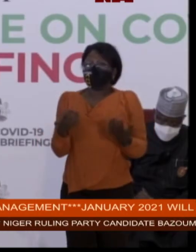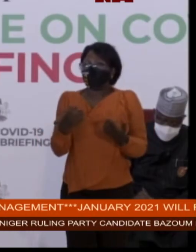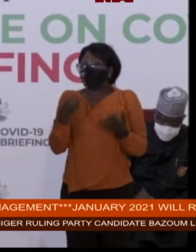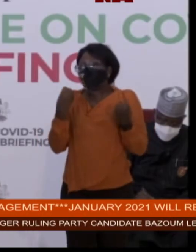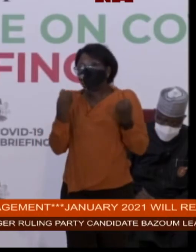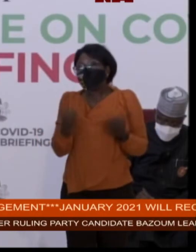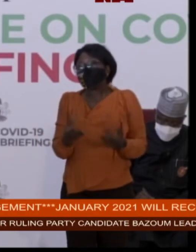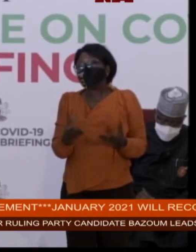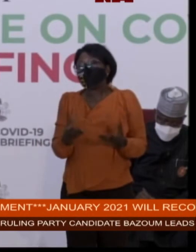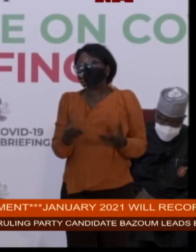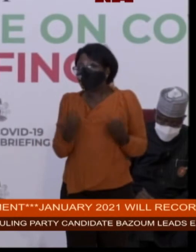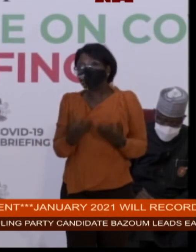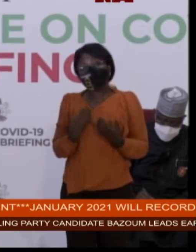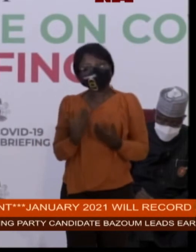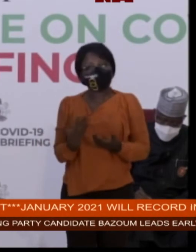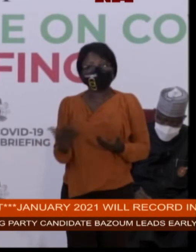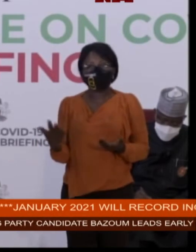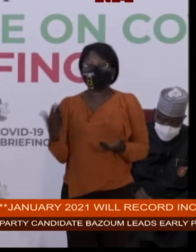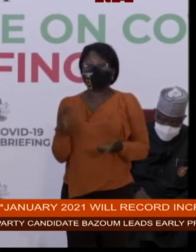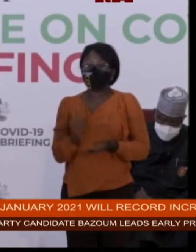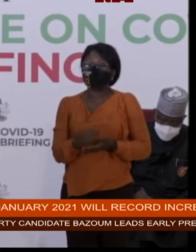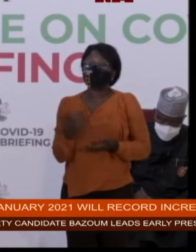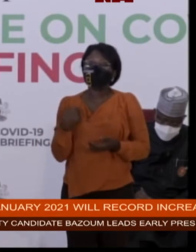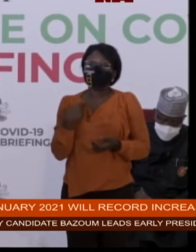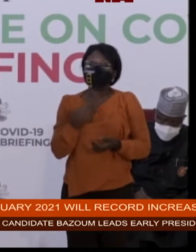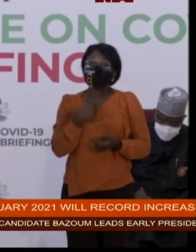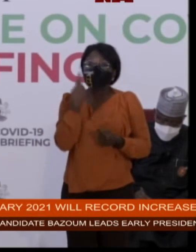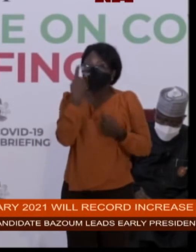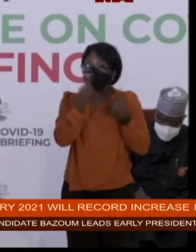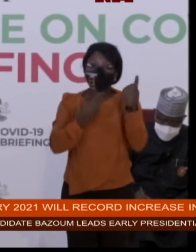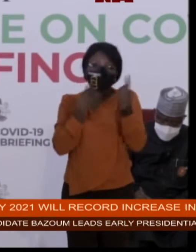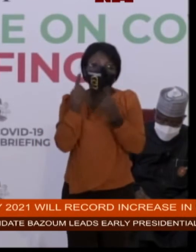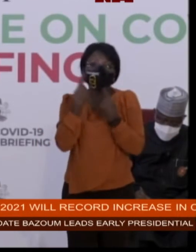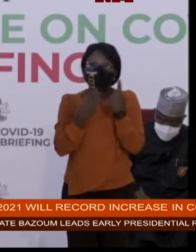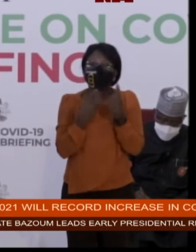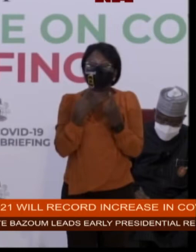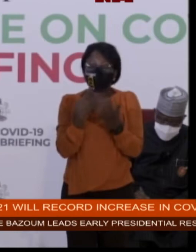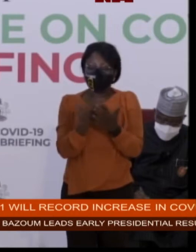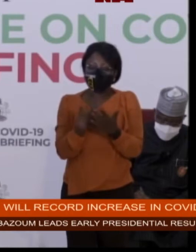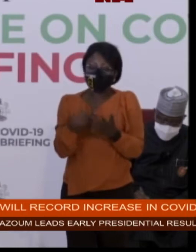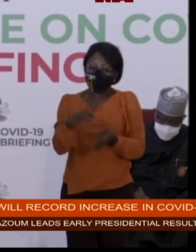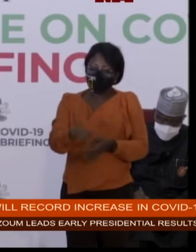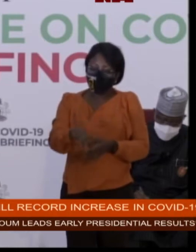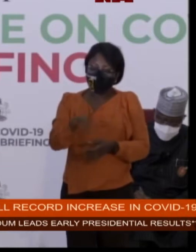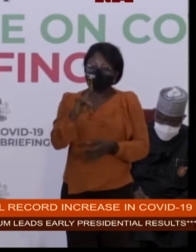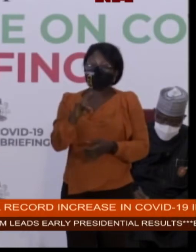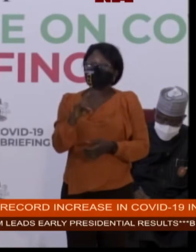vaccine preventable diseases. Some of them will work in that category.